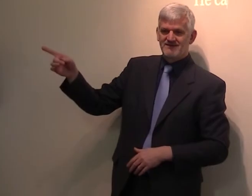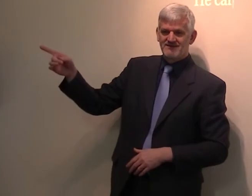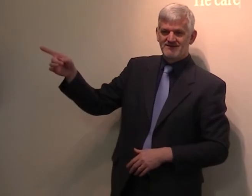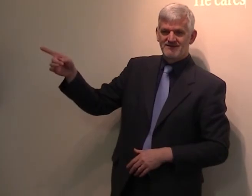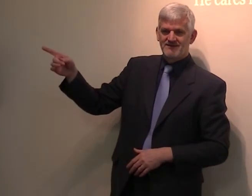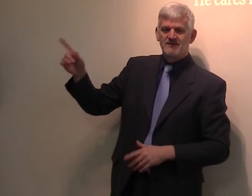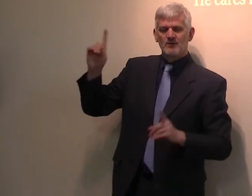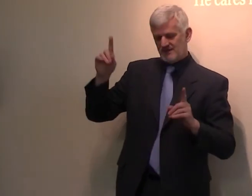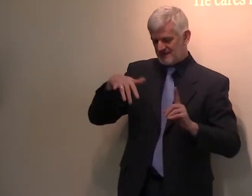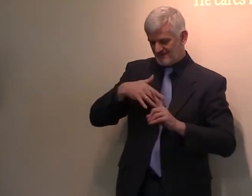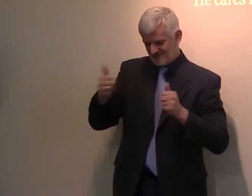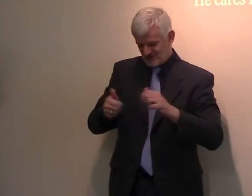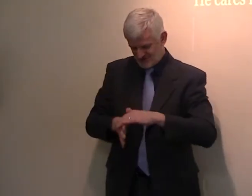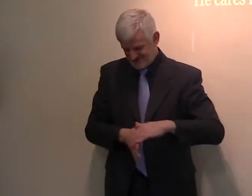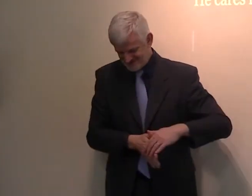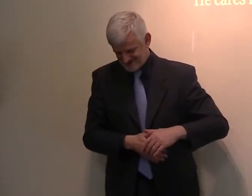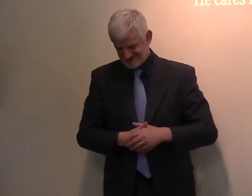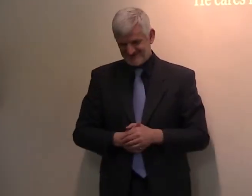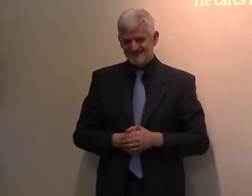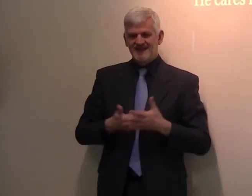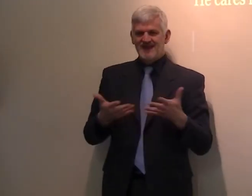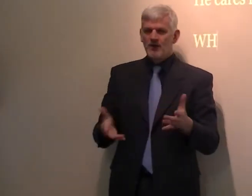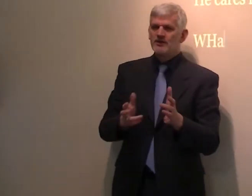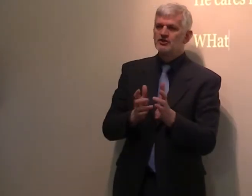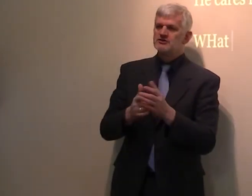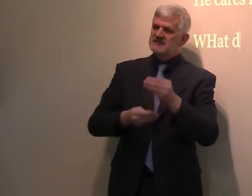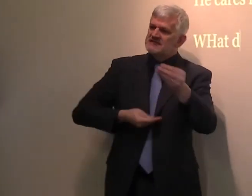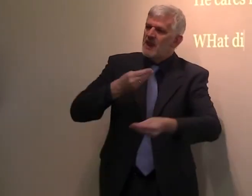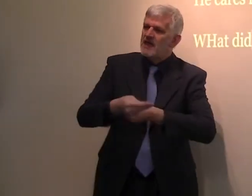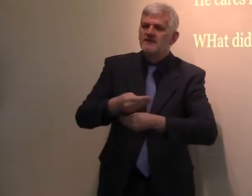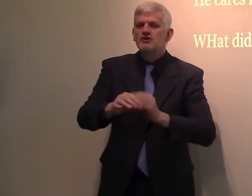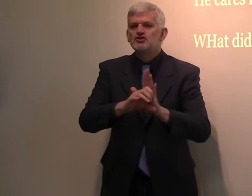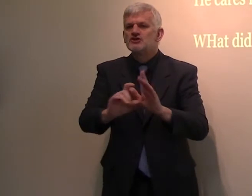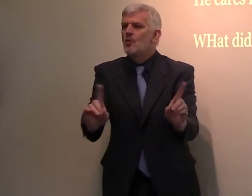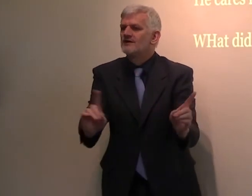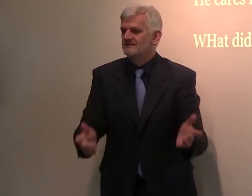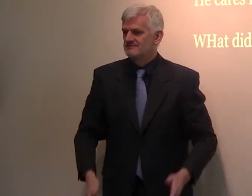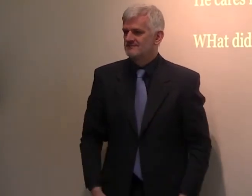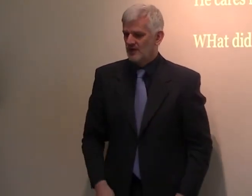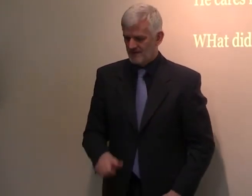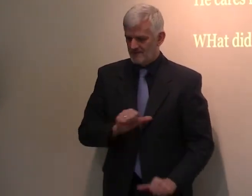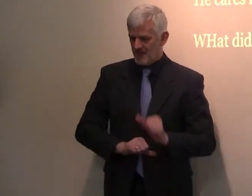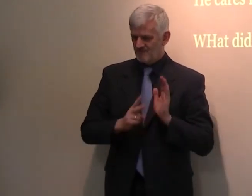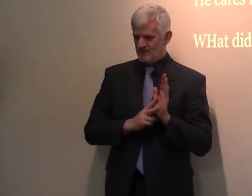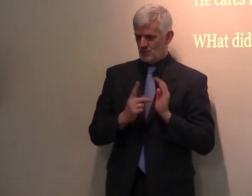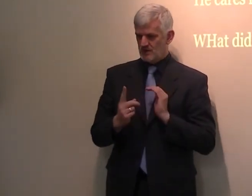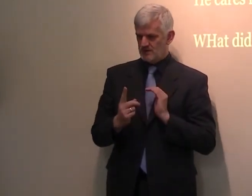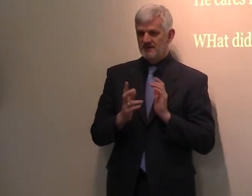The way the Lord speaks to the church, what does he say to the Church of Sardis? It's in verse 1 again. I know thy